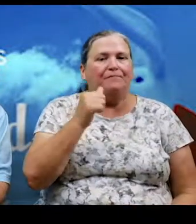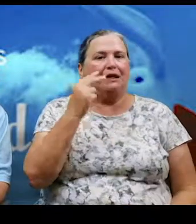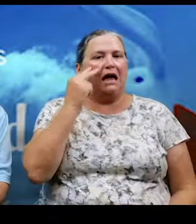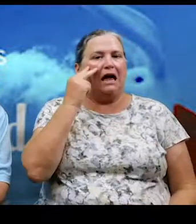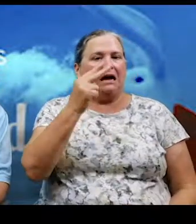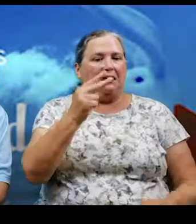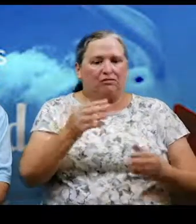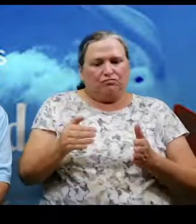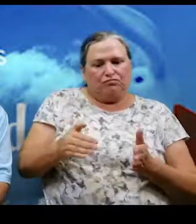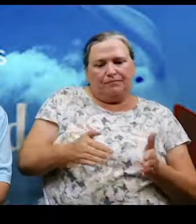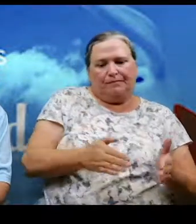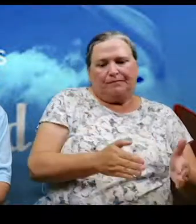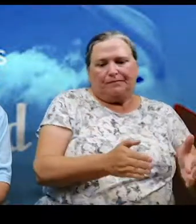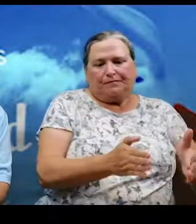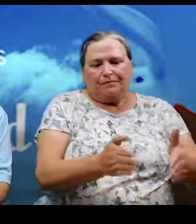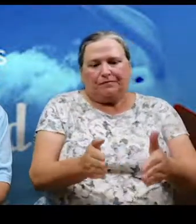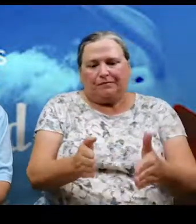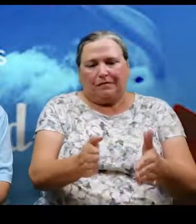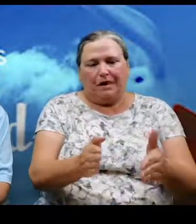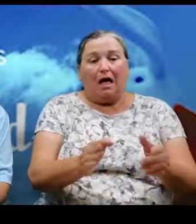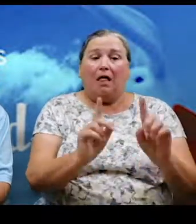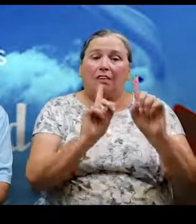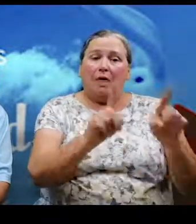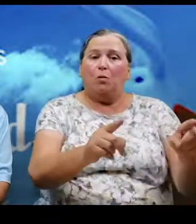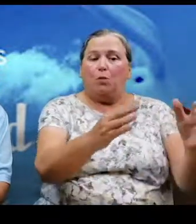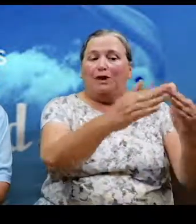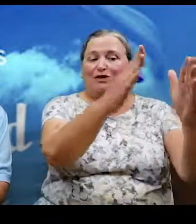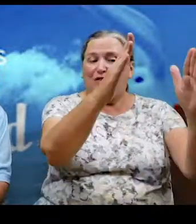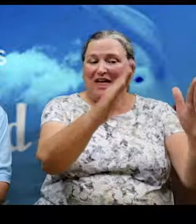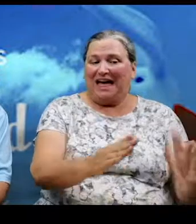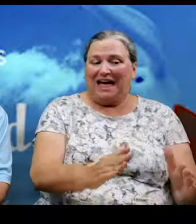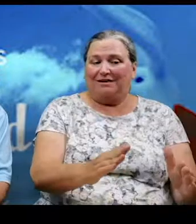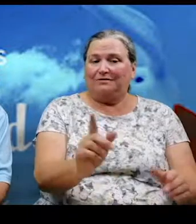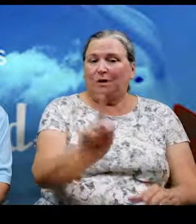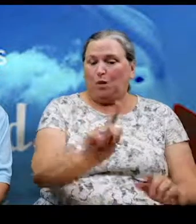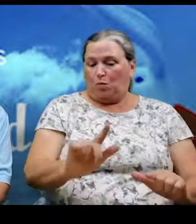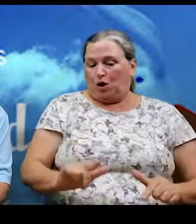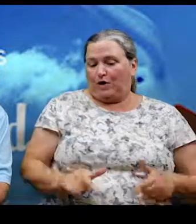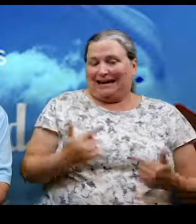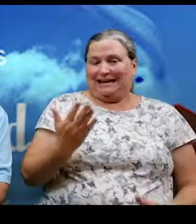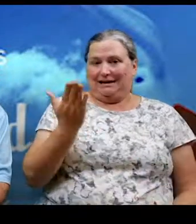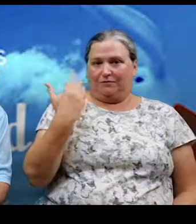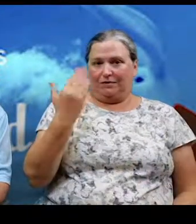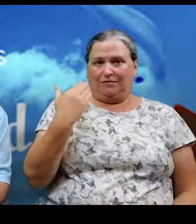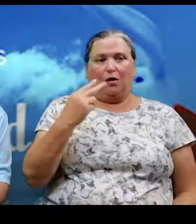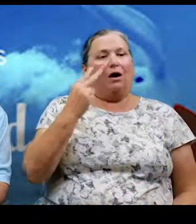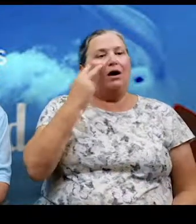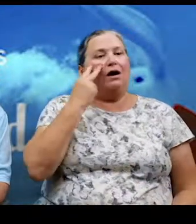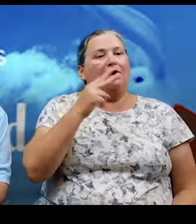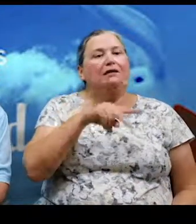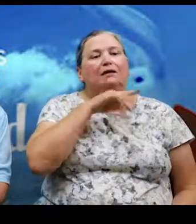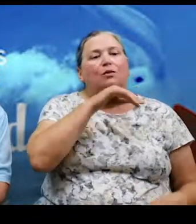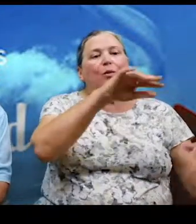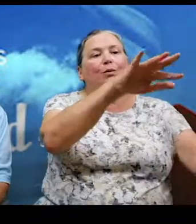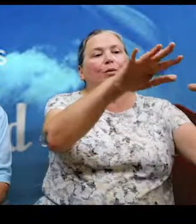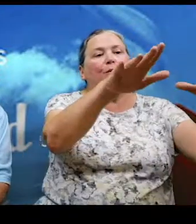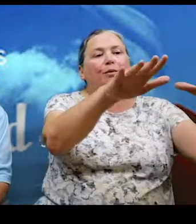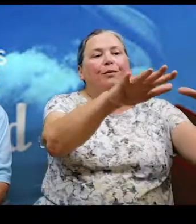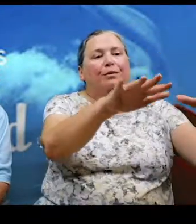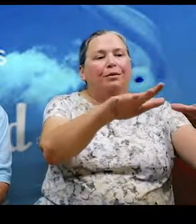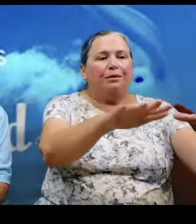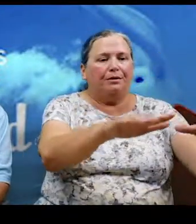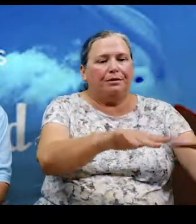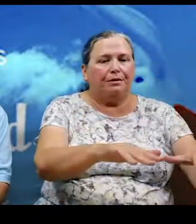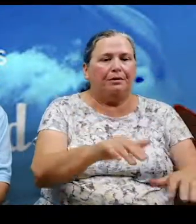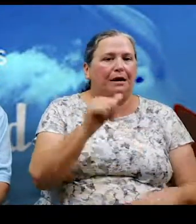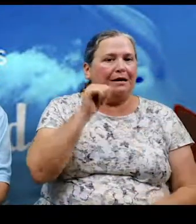up to the house on Egypt Street. He saw the dusk descending and Abilene running toward him. Yes,